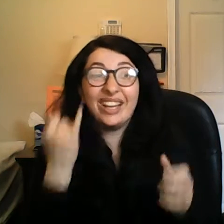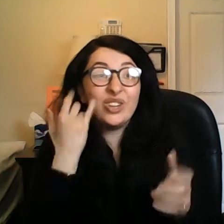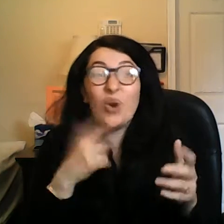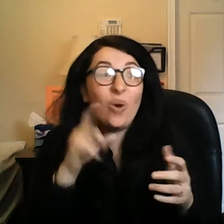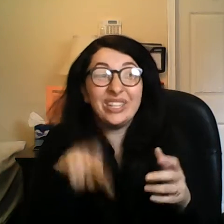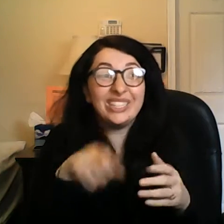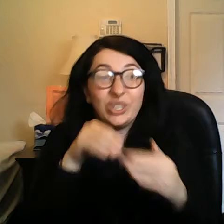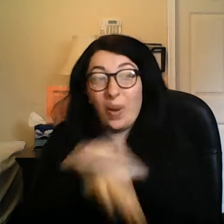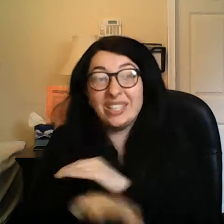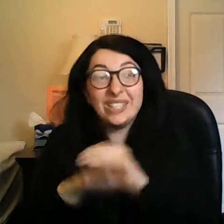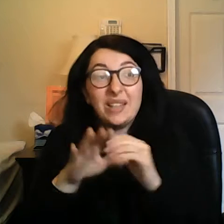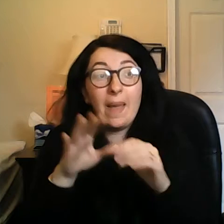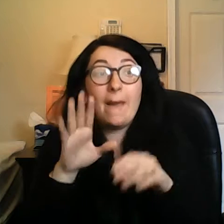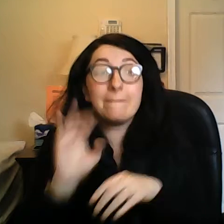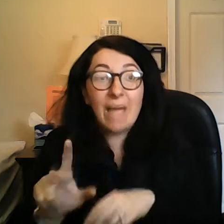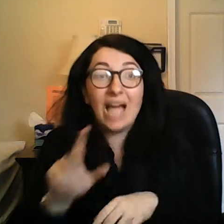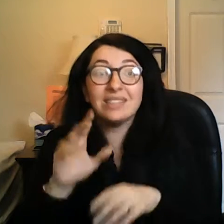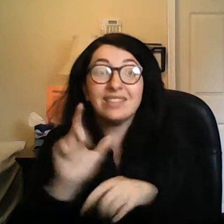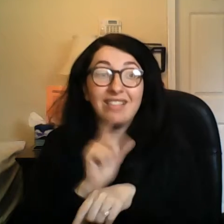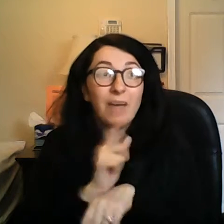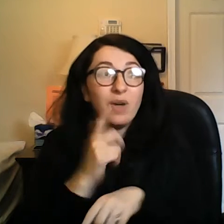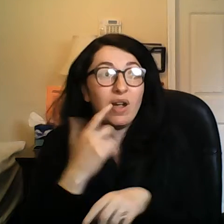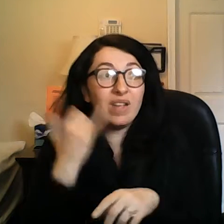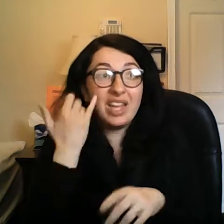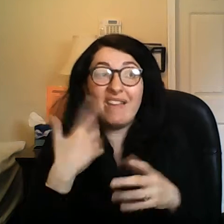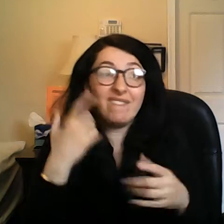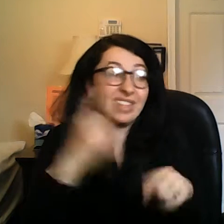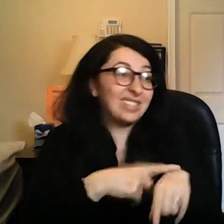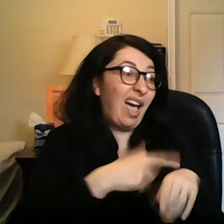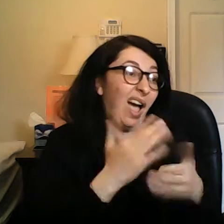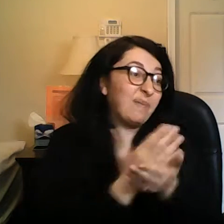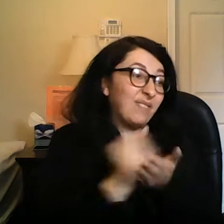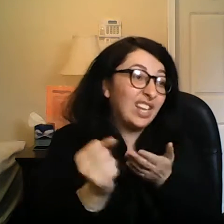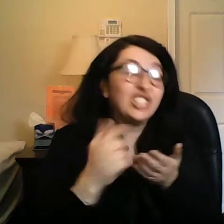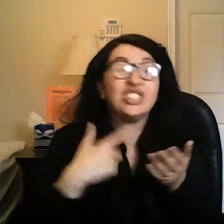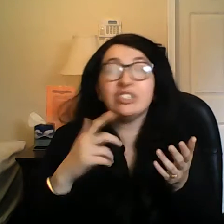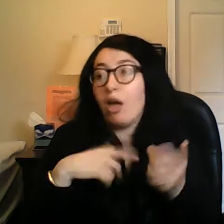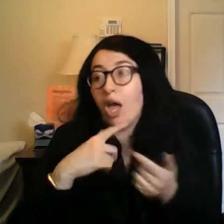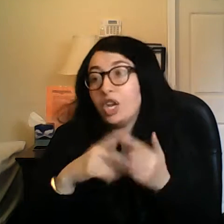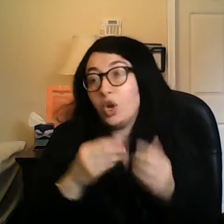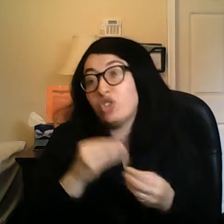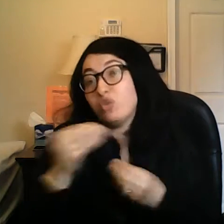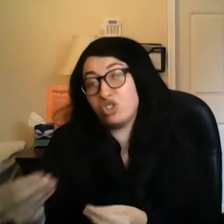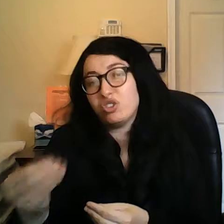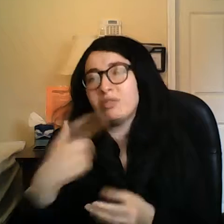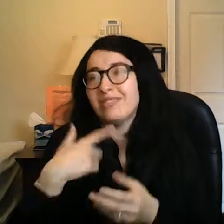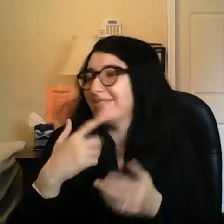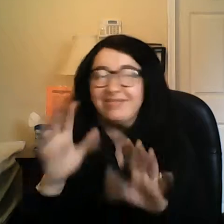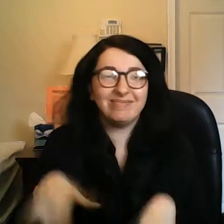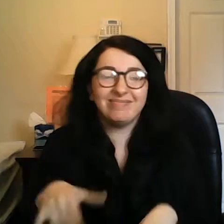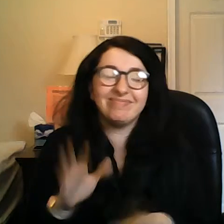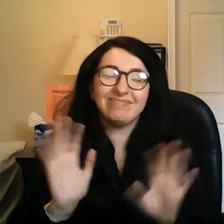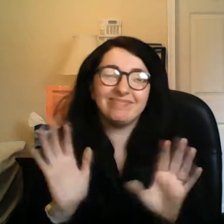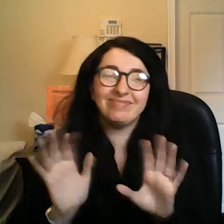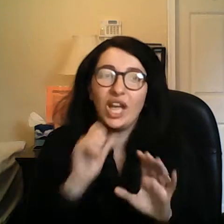art books that I just kept for like several months. I forgot the names of everything I borrowed, but it was from figure